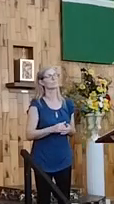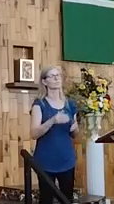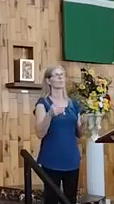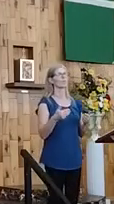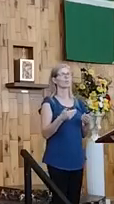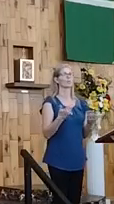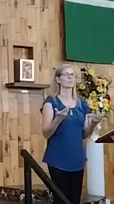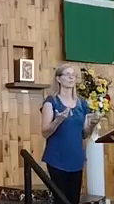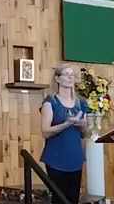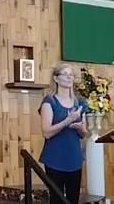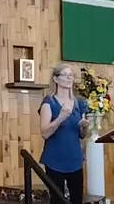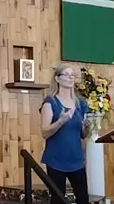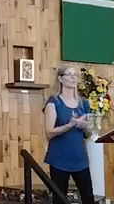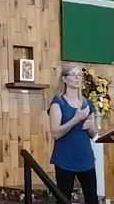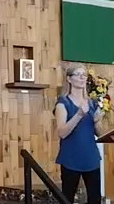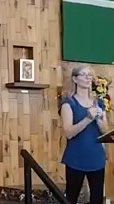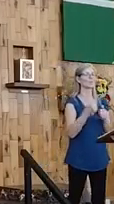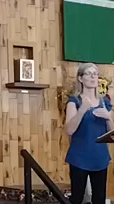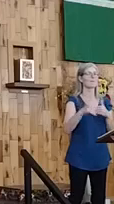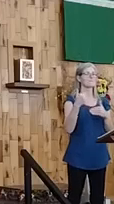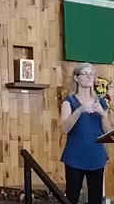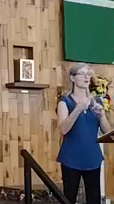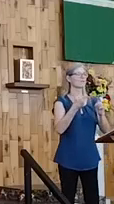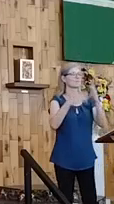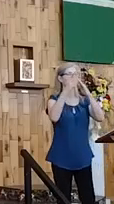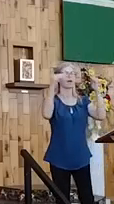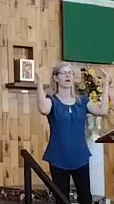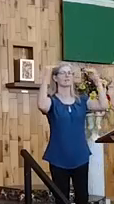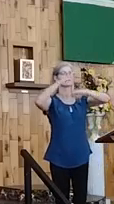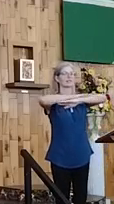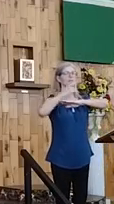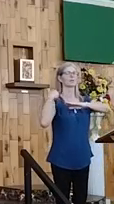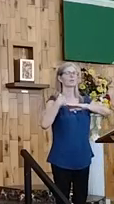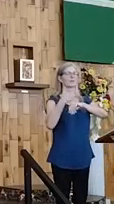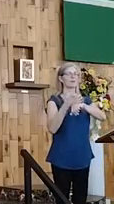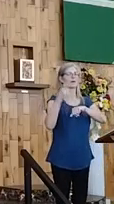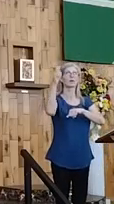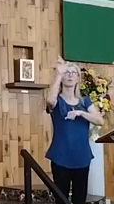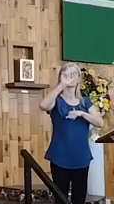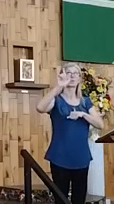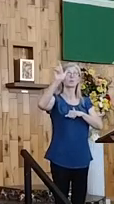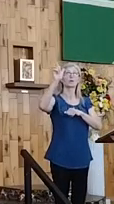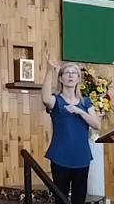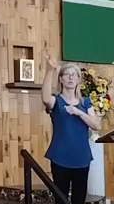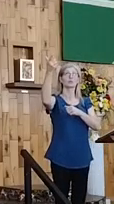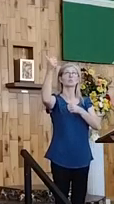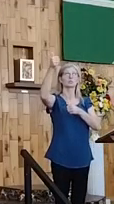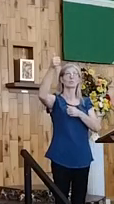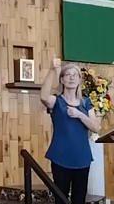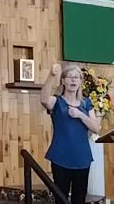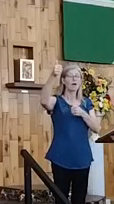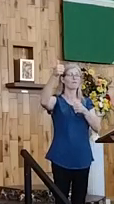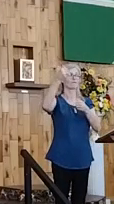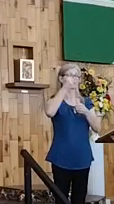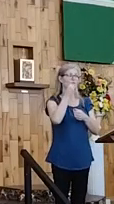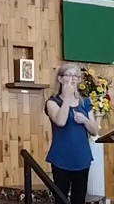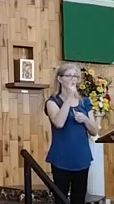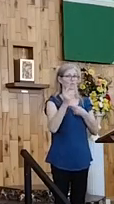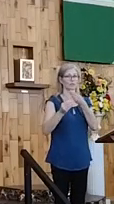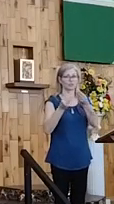Renewed by this bread from the heavenly table, we beseech you, Lord, that being the food of charity, it